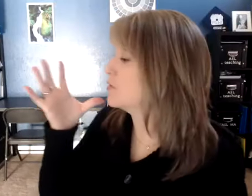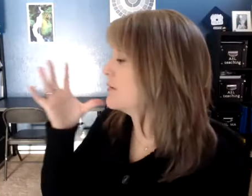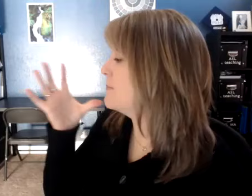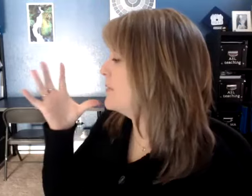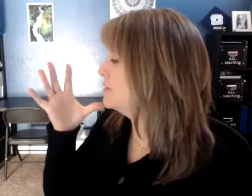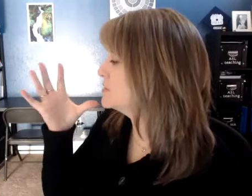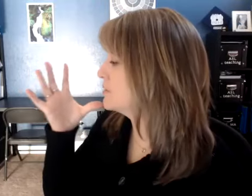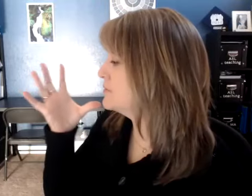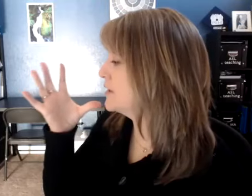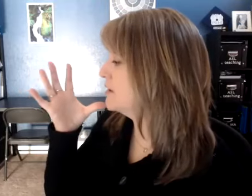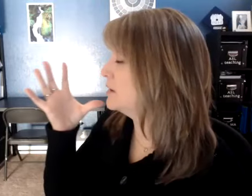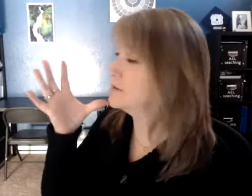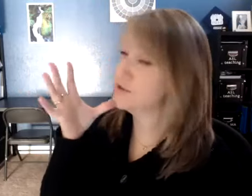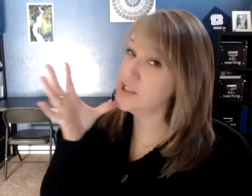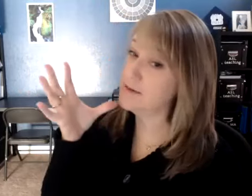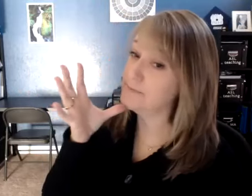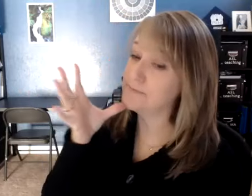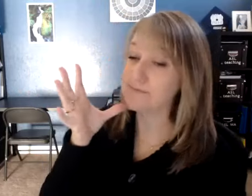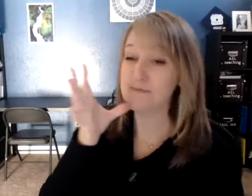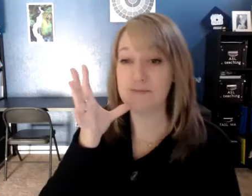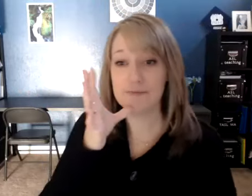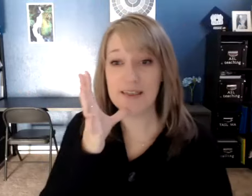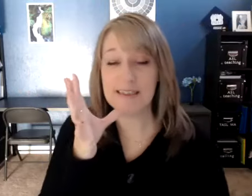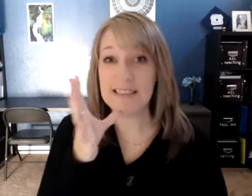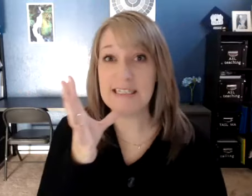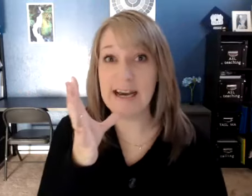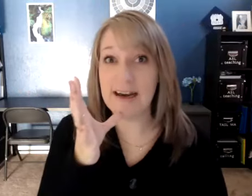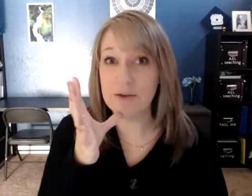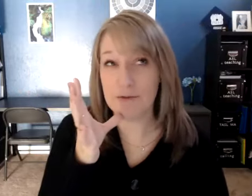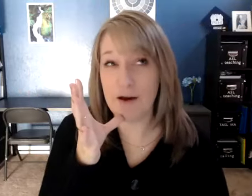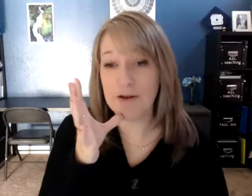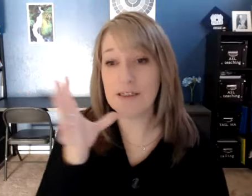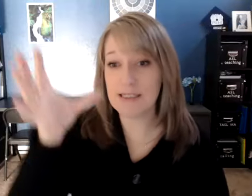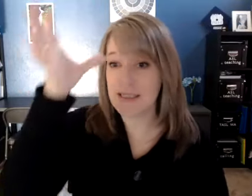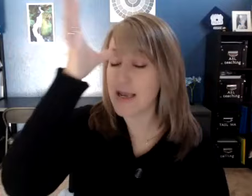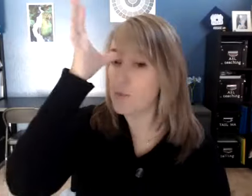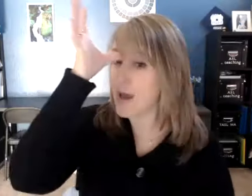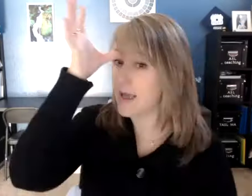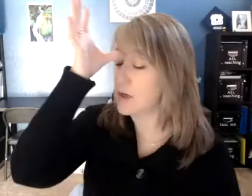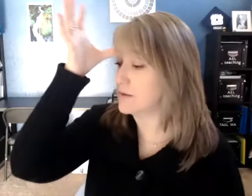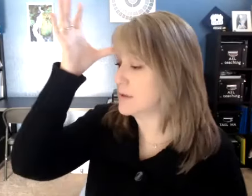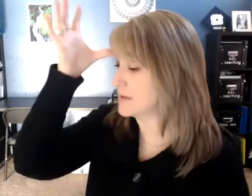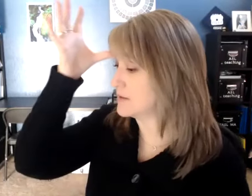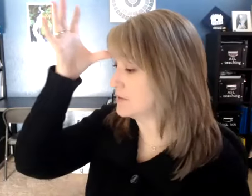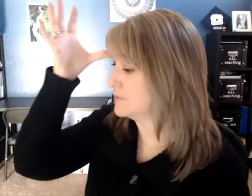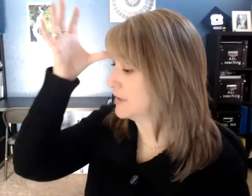going to bounce your thumb on your chin. Dad or father is the same way, only you bounce it on your